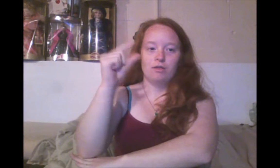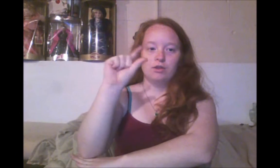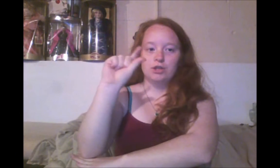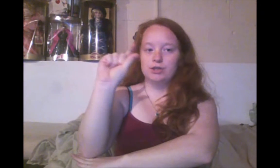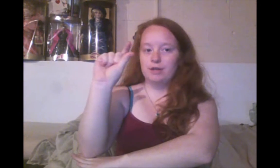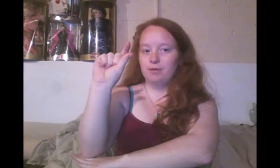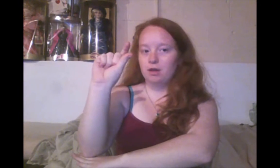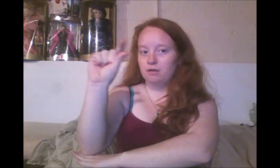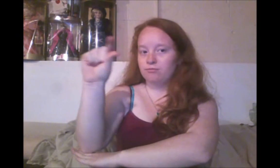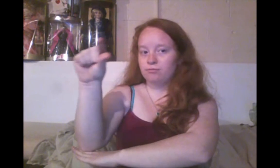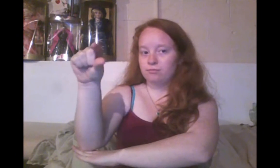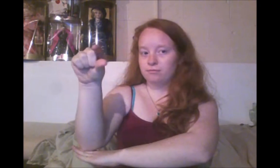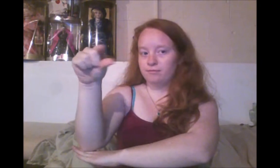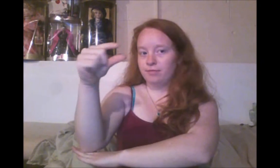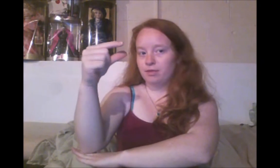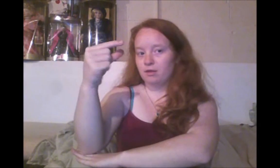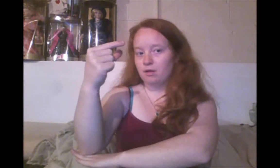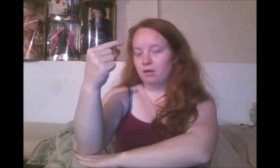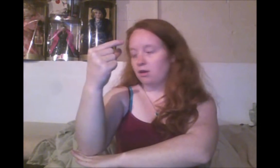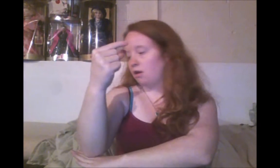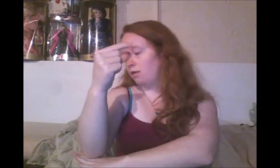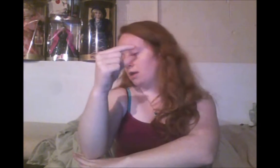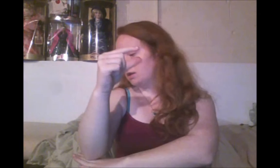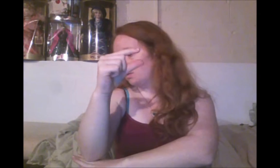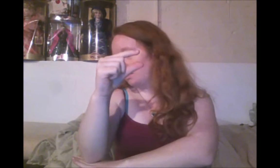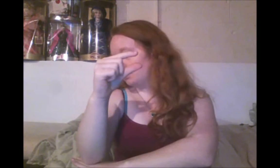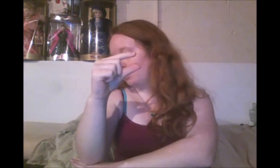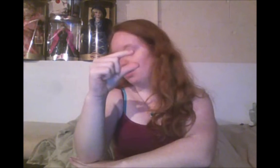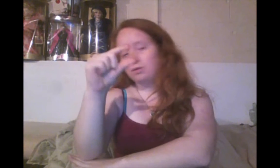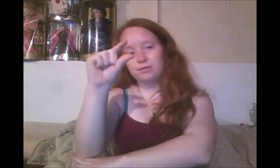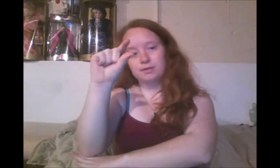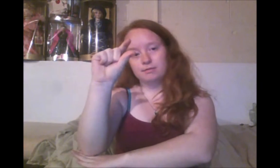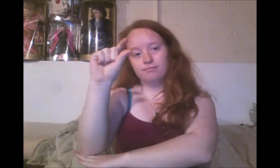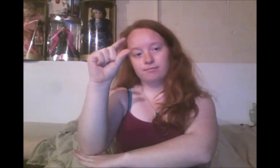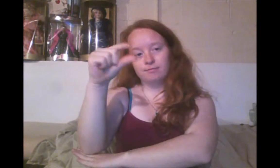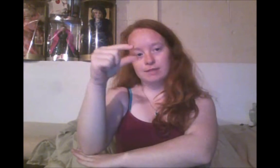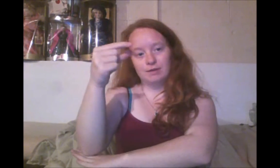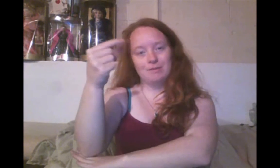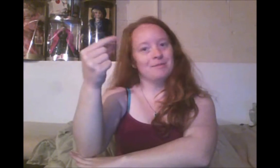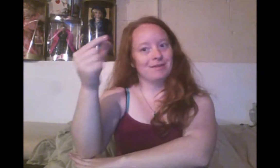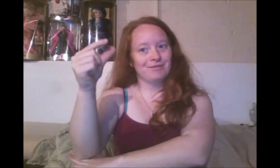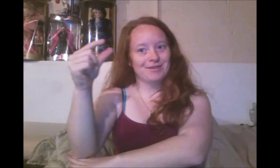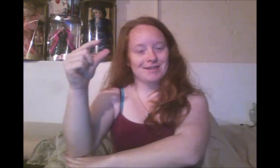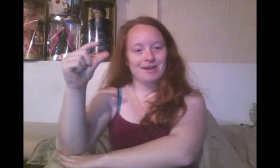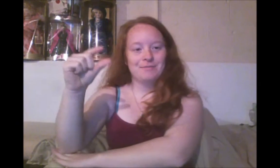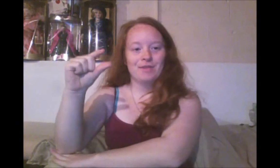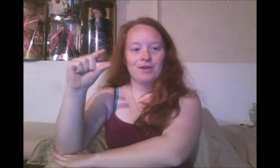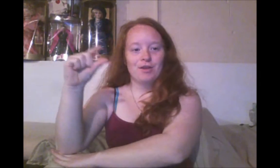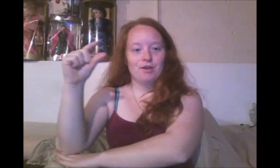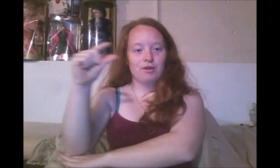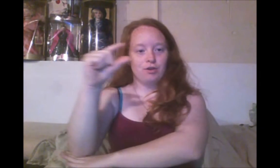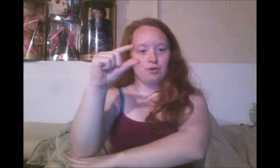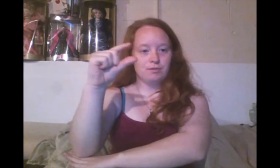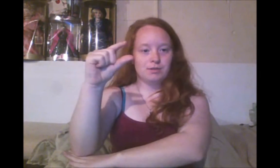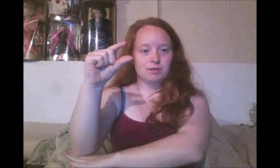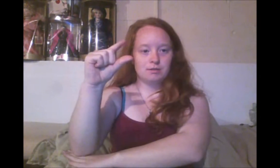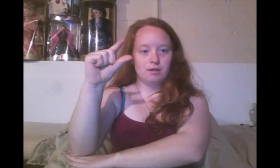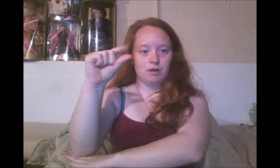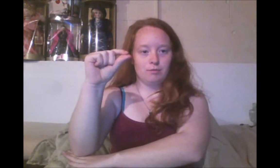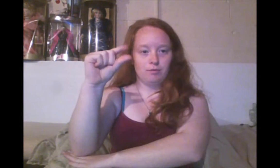G shape again. This is going to be goose. See what I mean by the first letter? Goose. And then you point